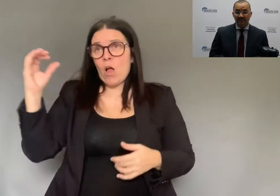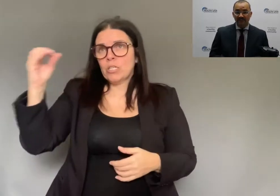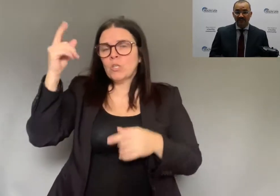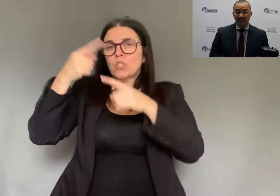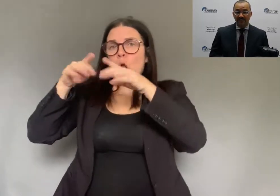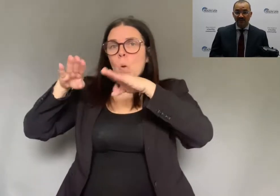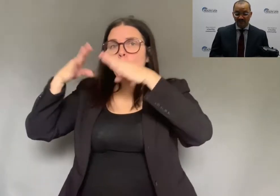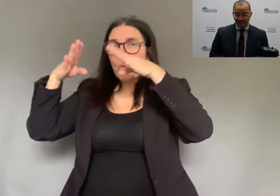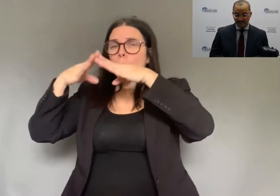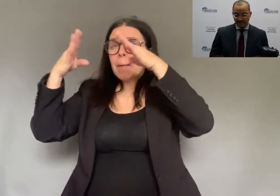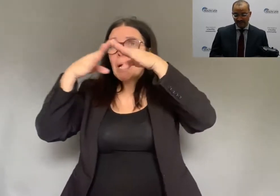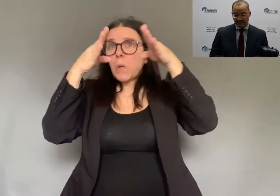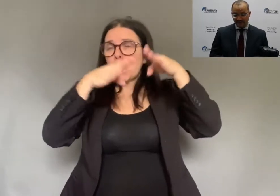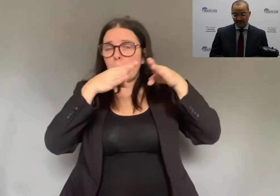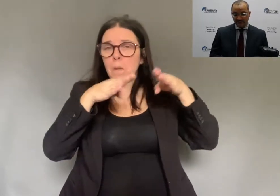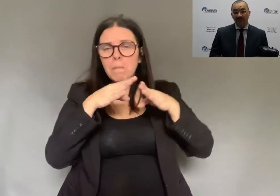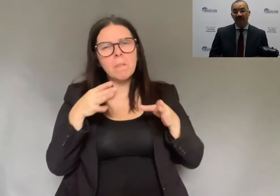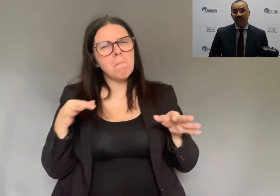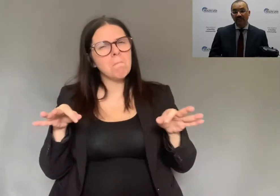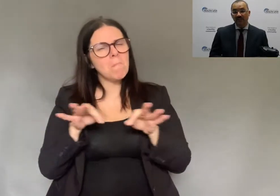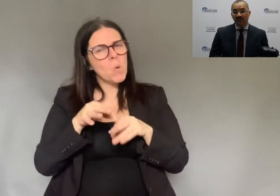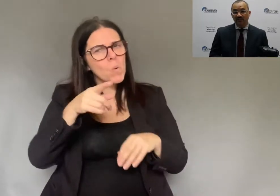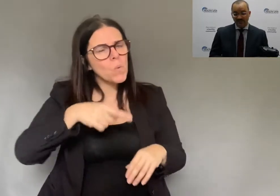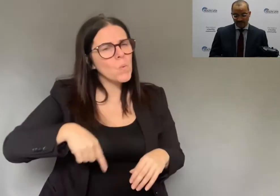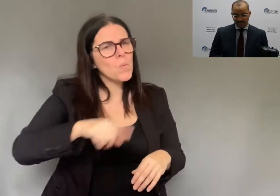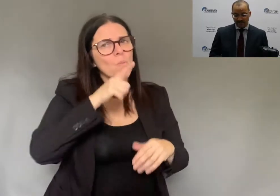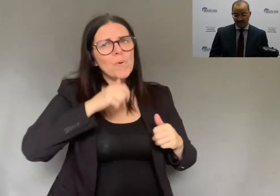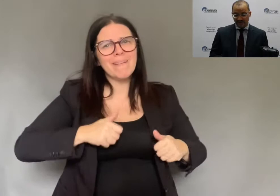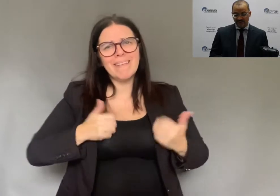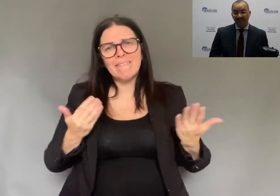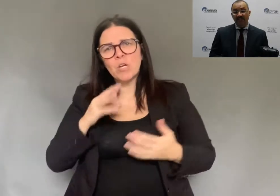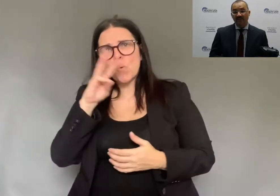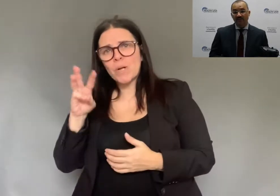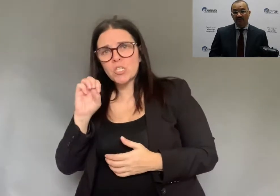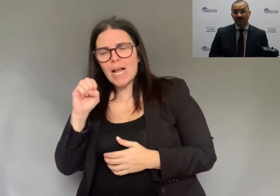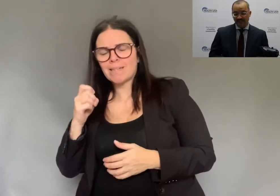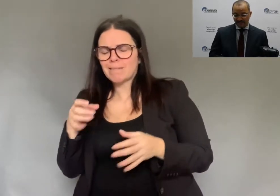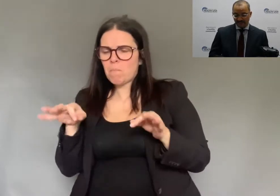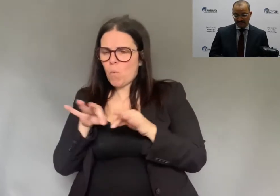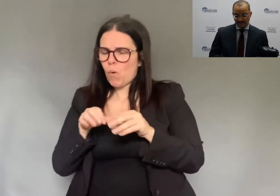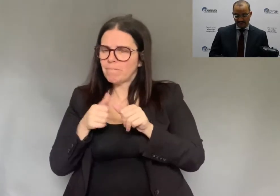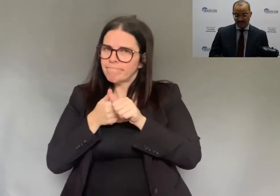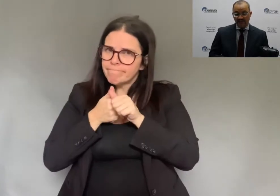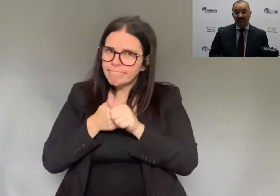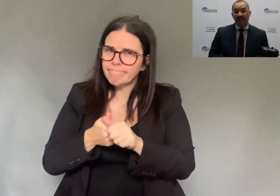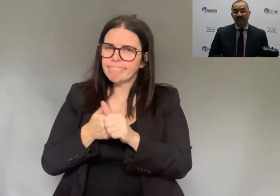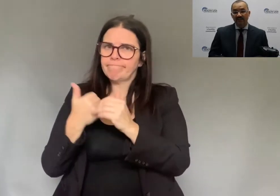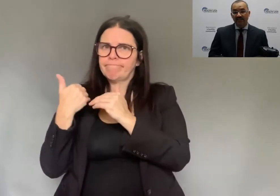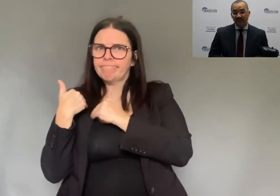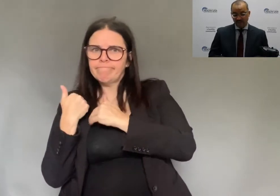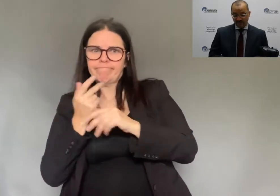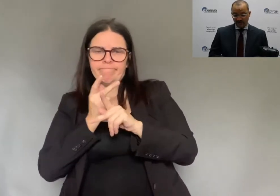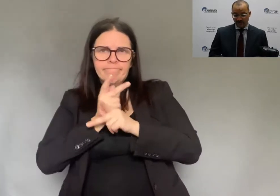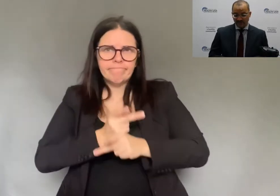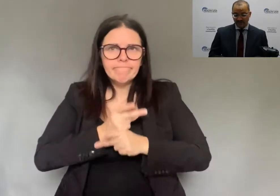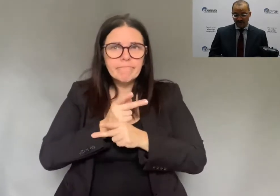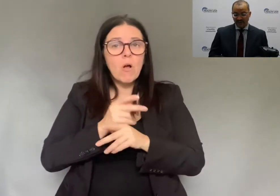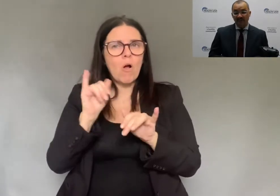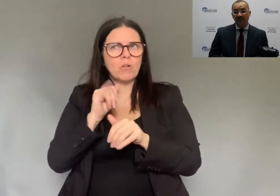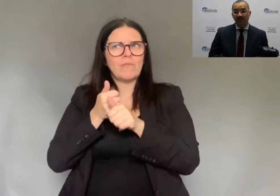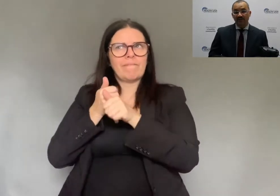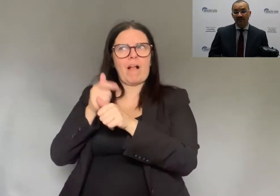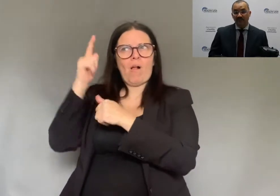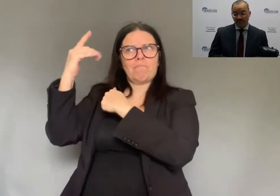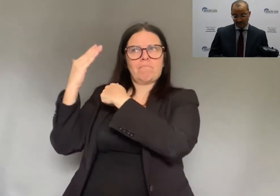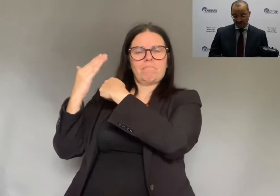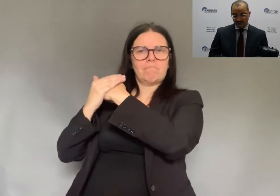encourage the residents of Windsor-Essex to continue to take appropriate precautions and follow public health guidance. This will help to ensure that we can